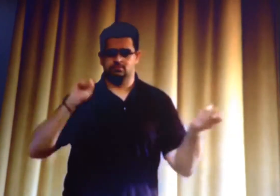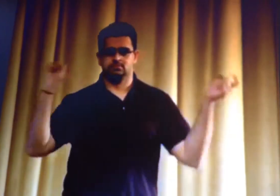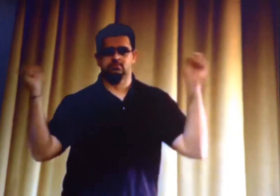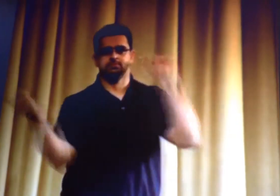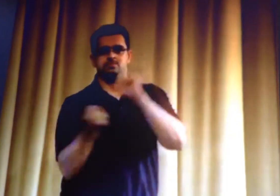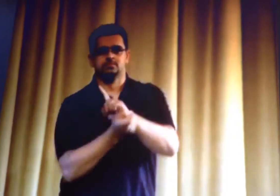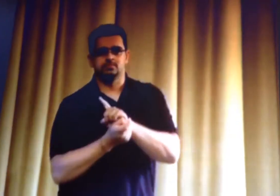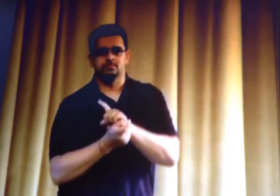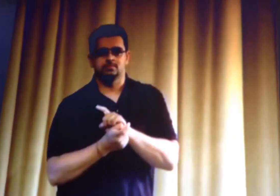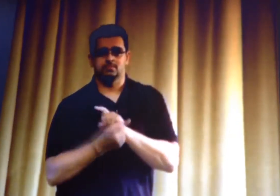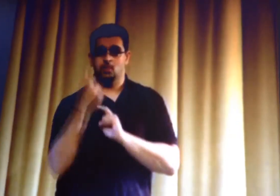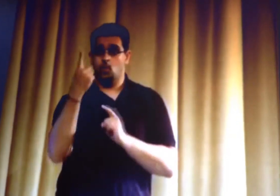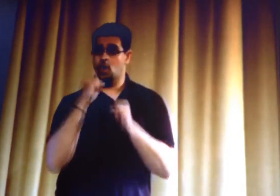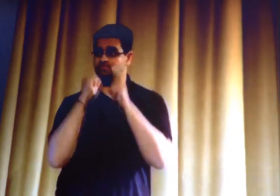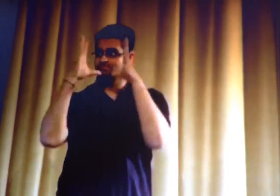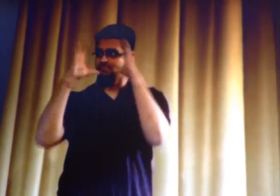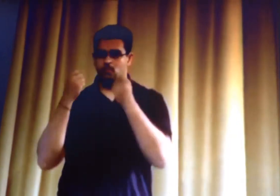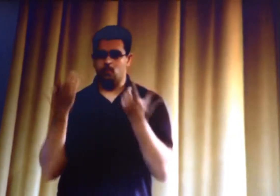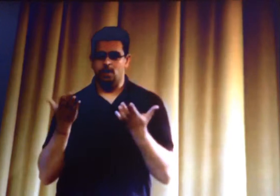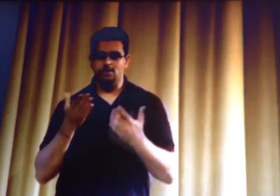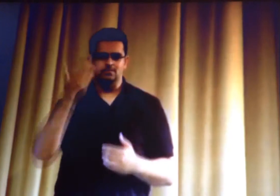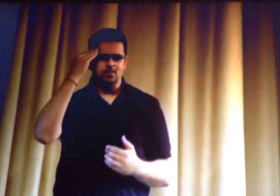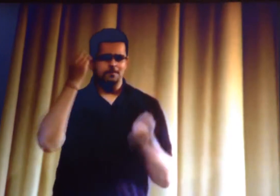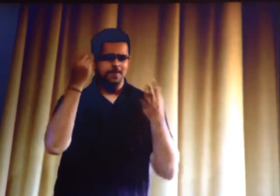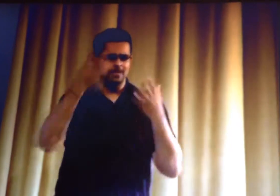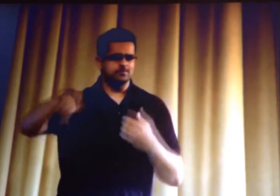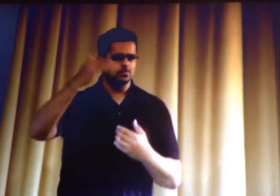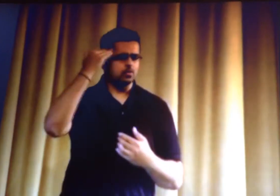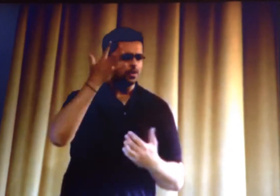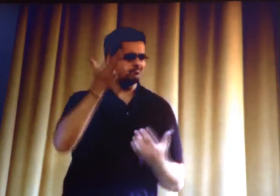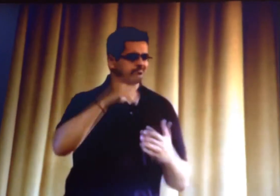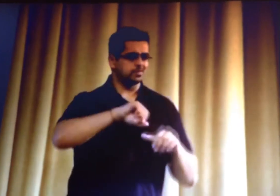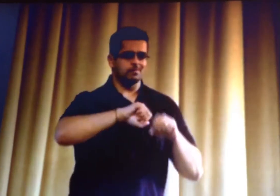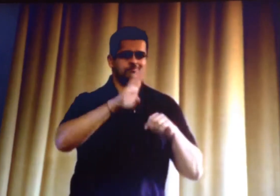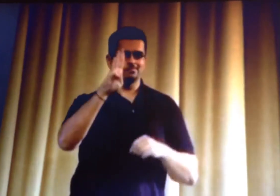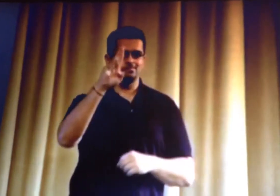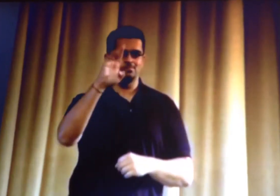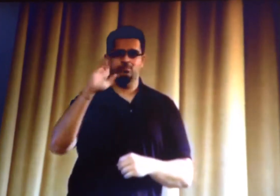And as that program continued, he made a huge change. It was amazing for me to see.